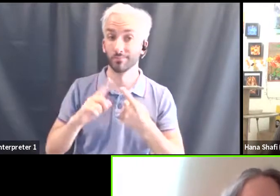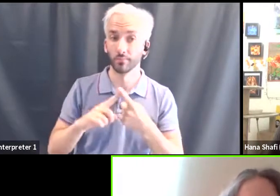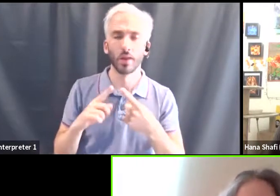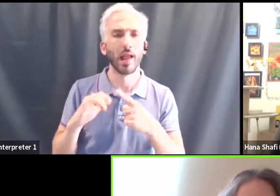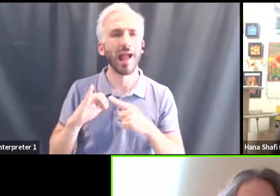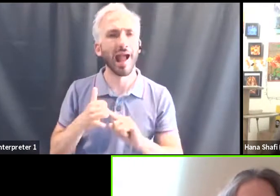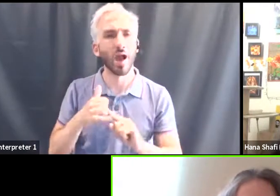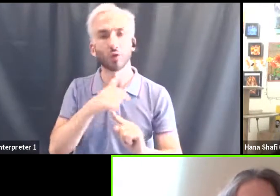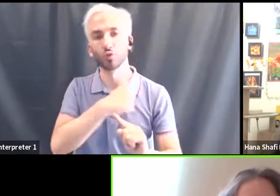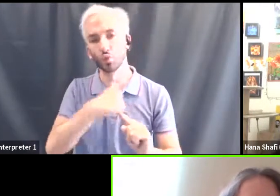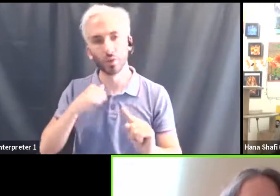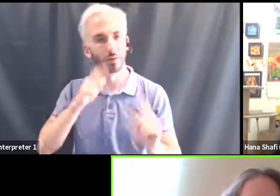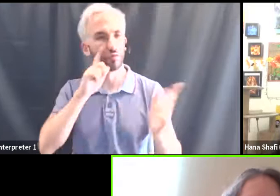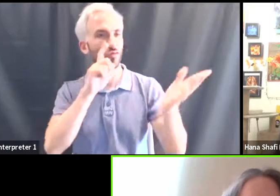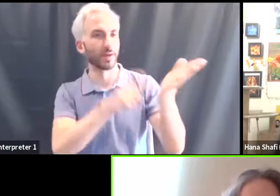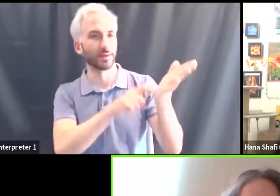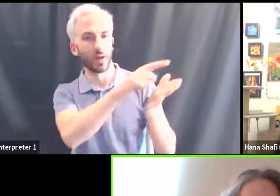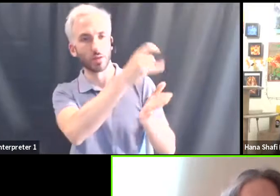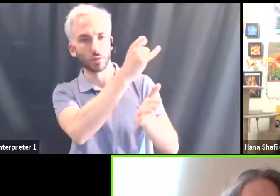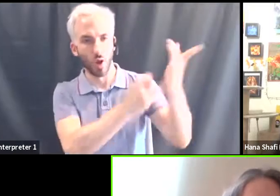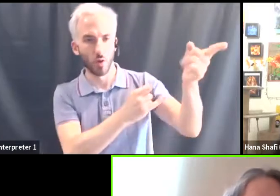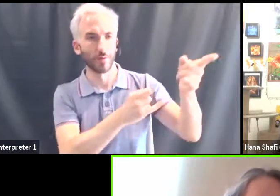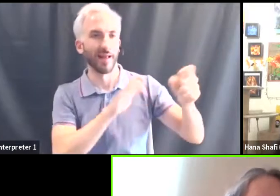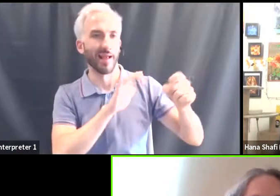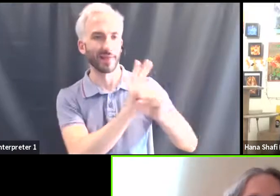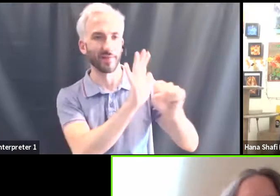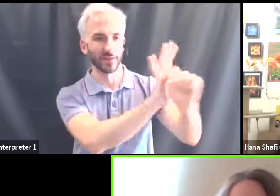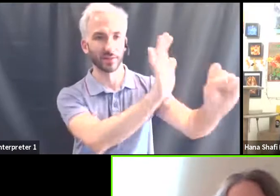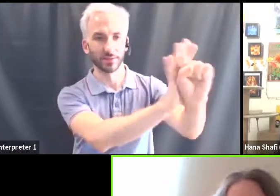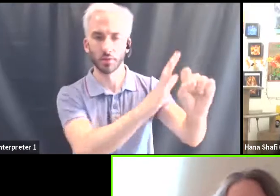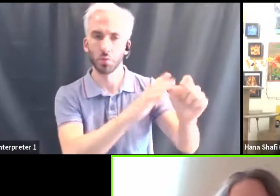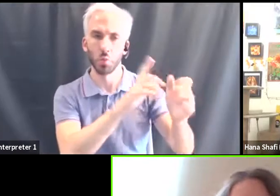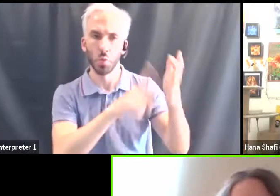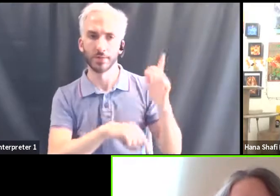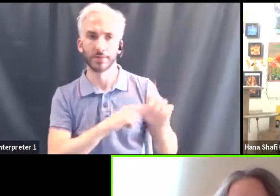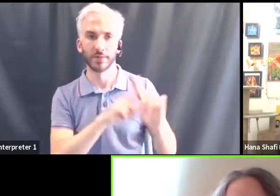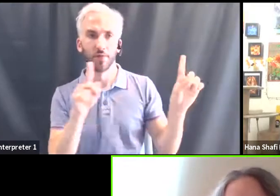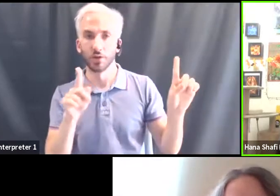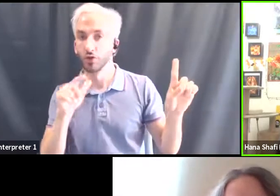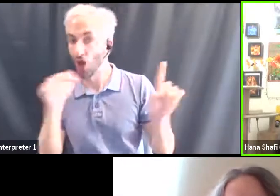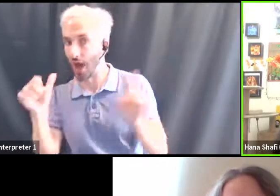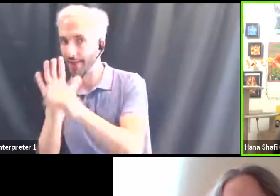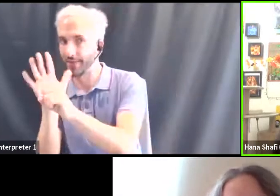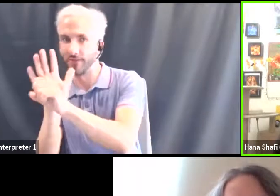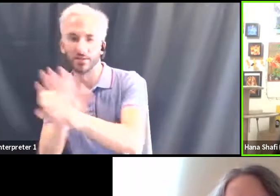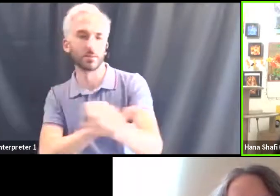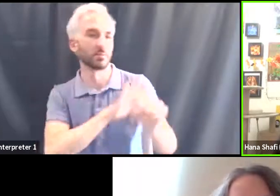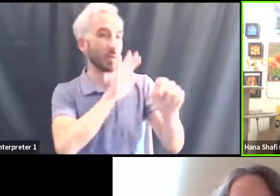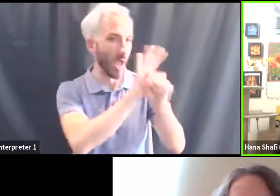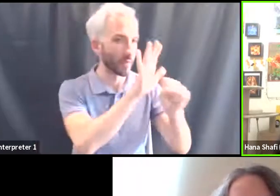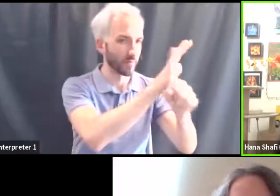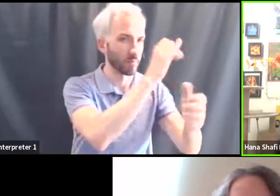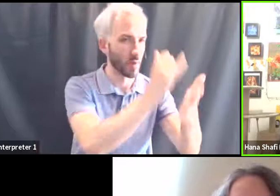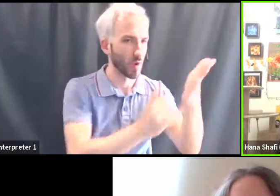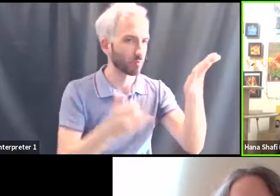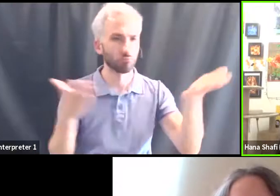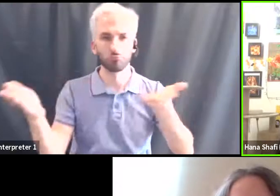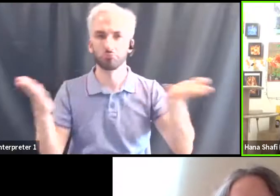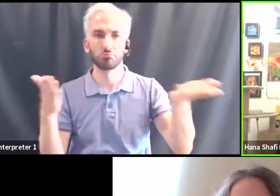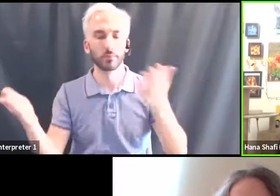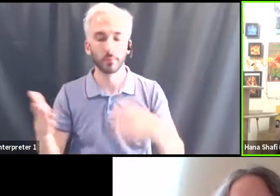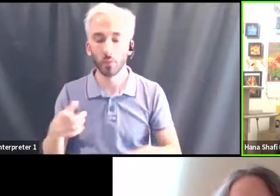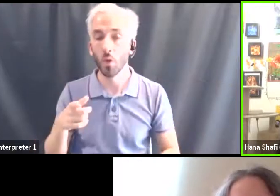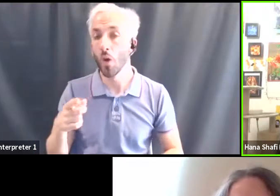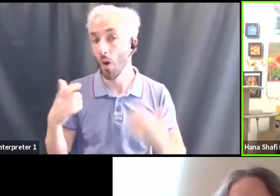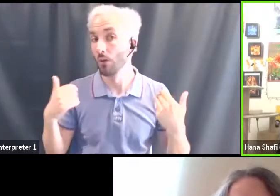art as activism? How is it different, and how can we support? Well, there's lots of instances of art as